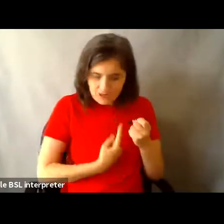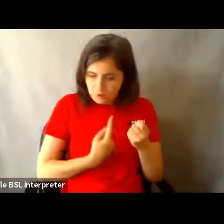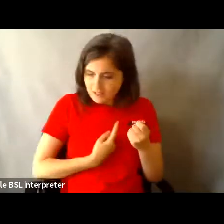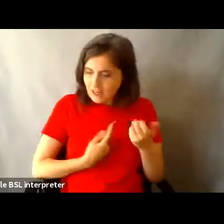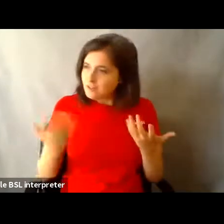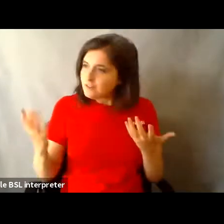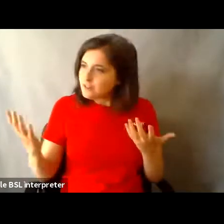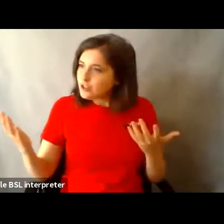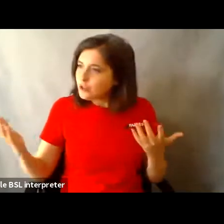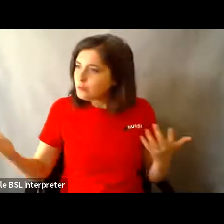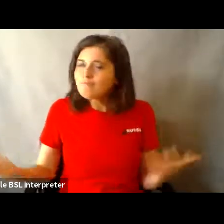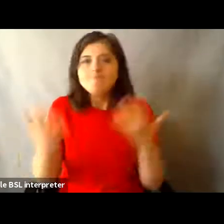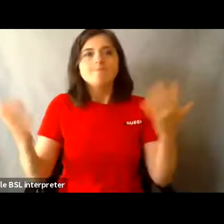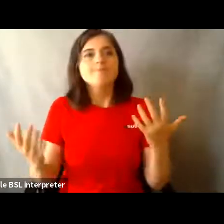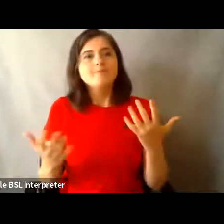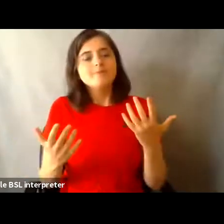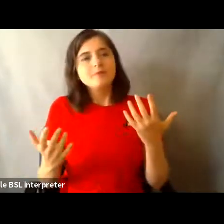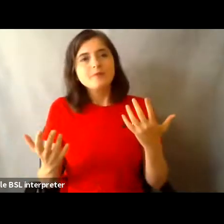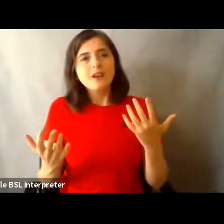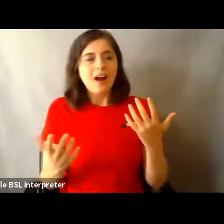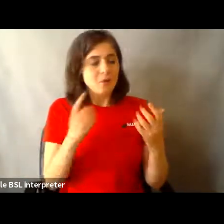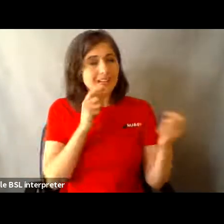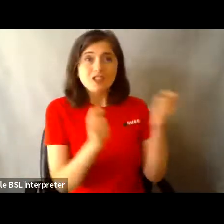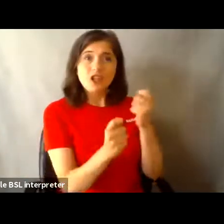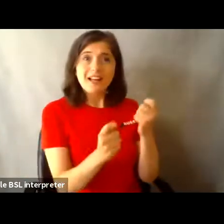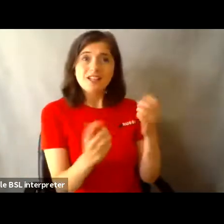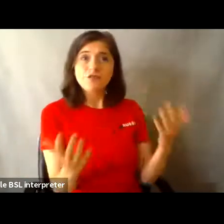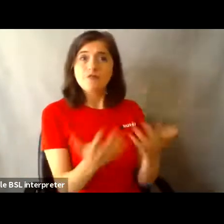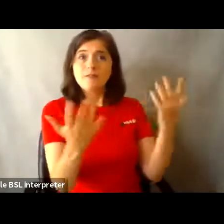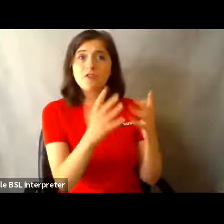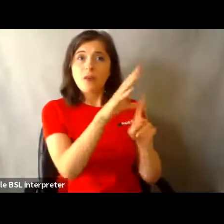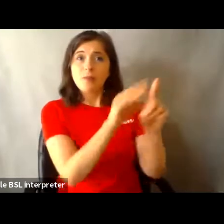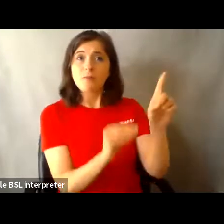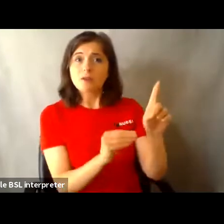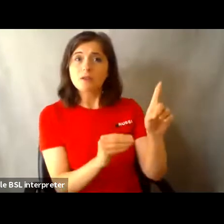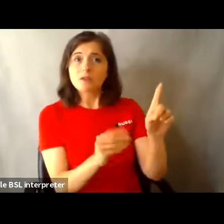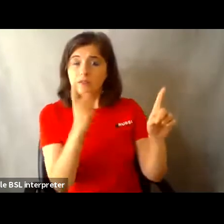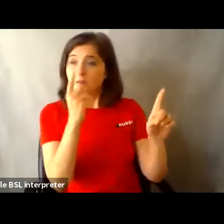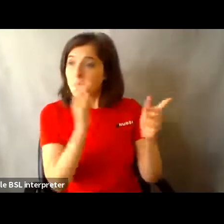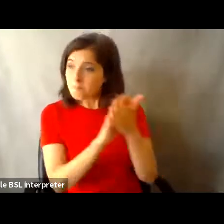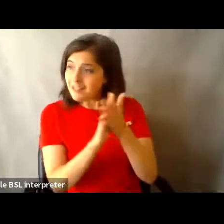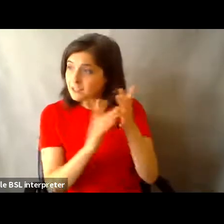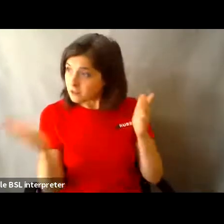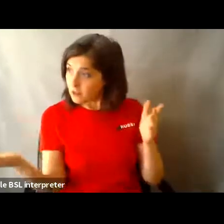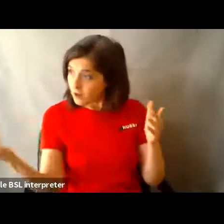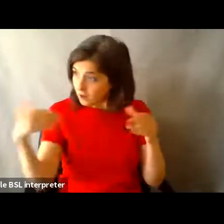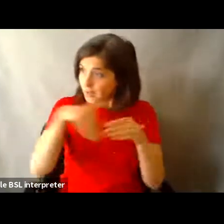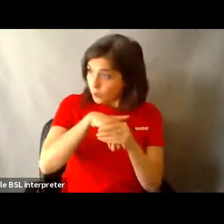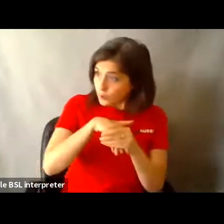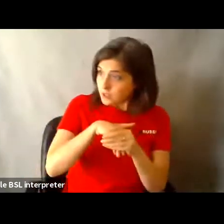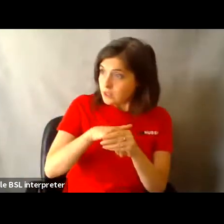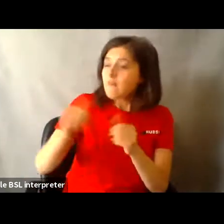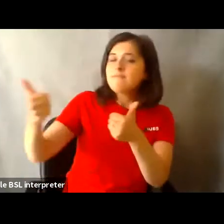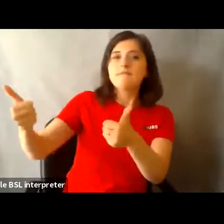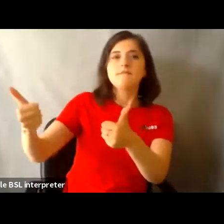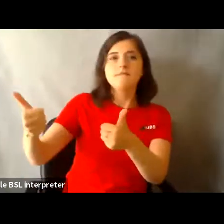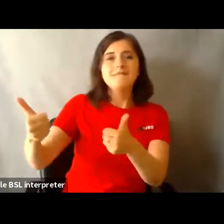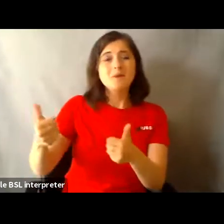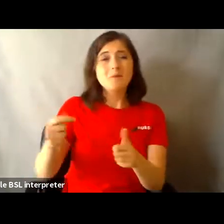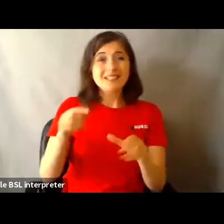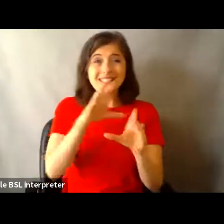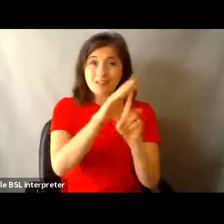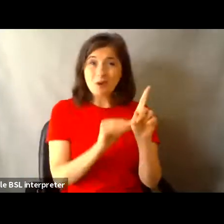model so that they do feel represented and included in it. Because I think something that's almost 50 years